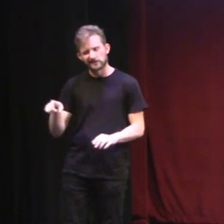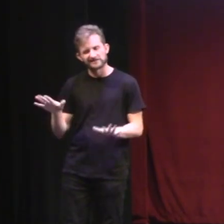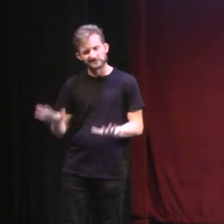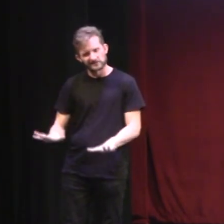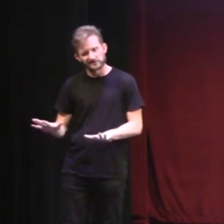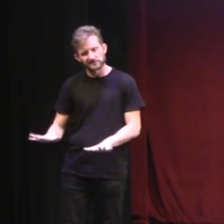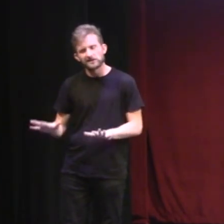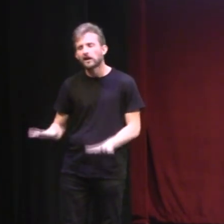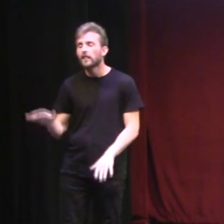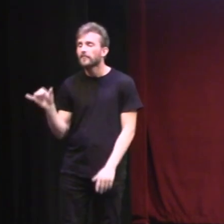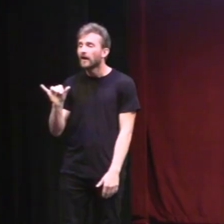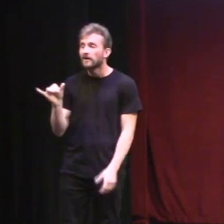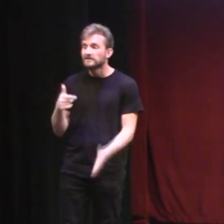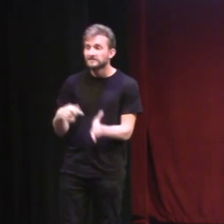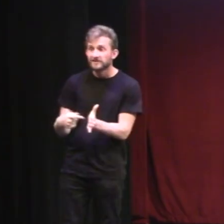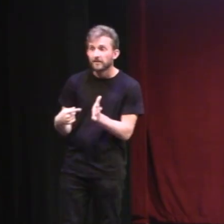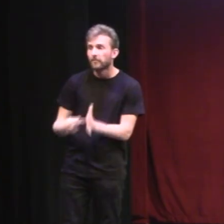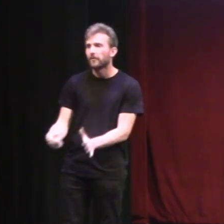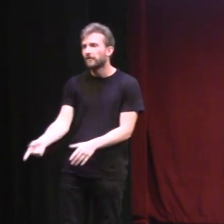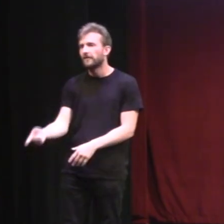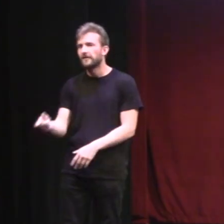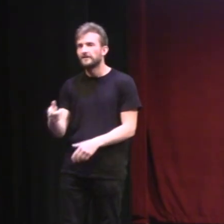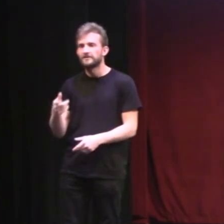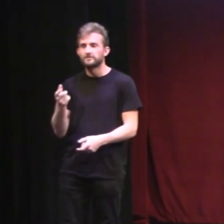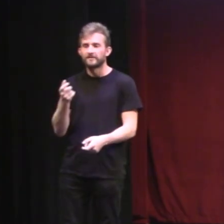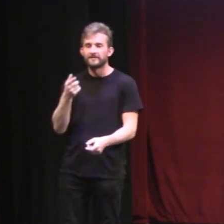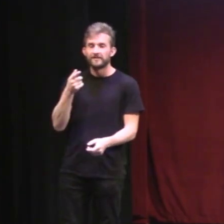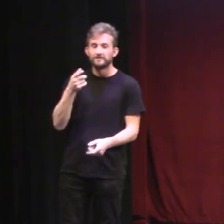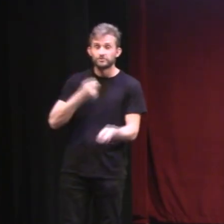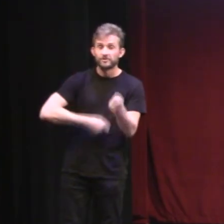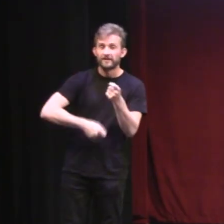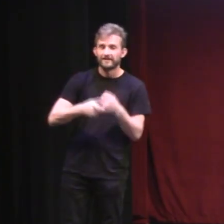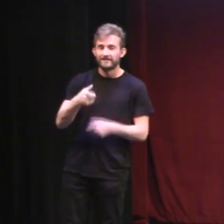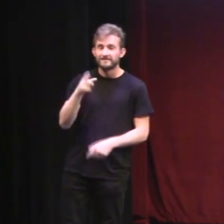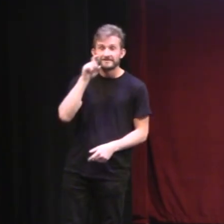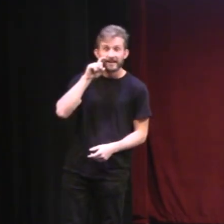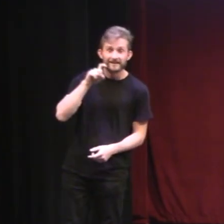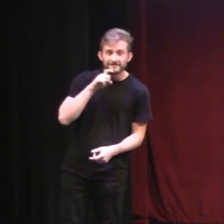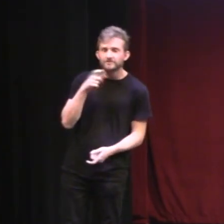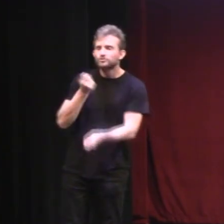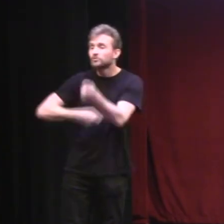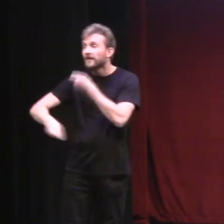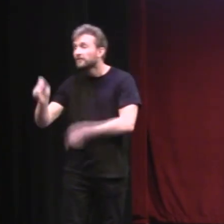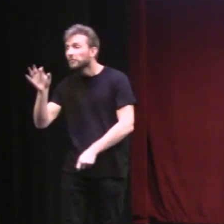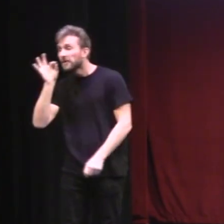We need to work on her school compliance because she keeps leaving, she's failing her